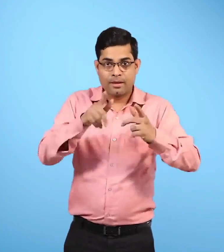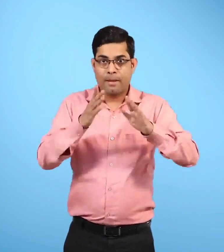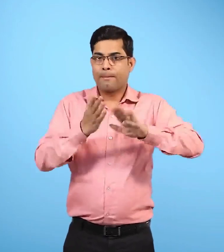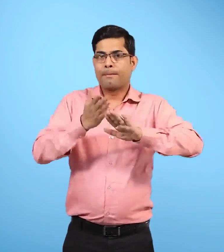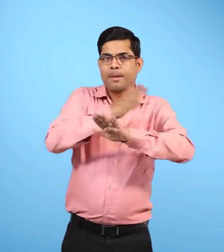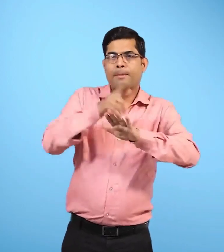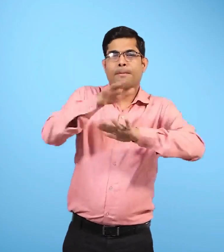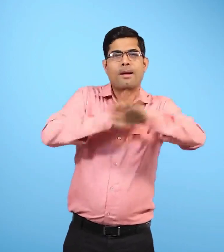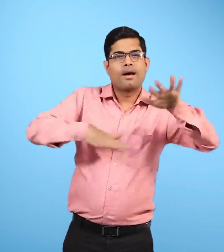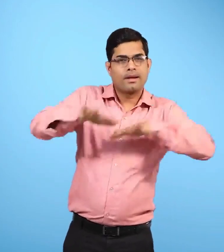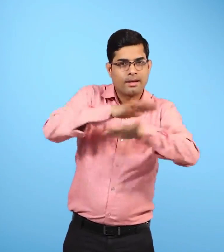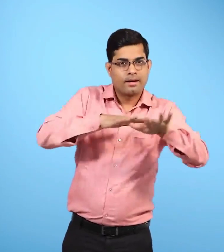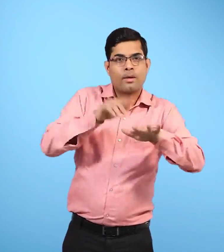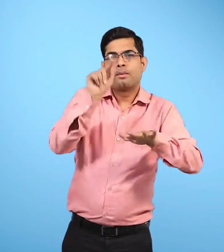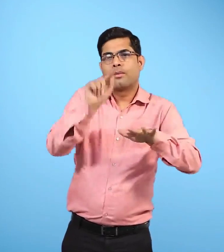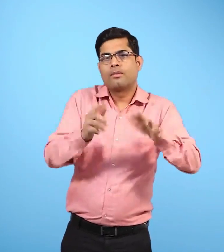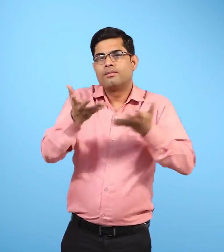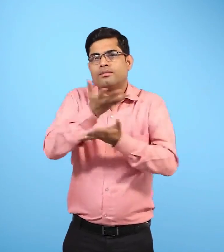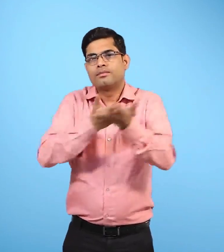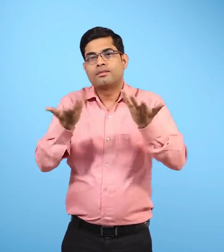a visit to the park.